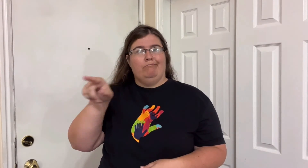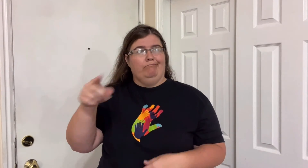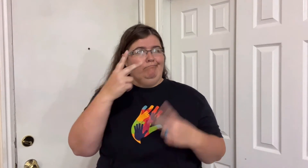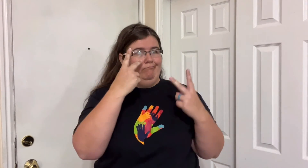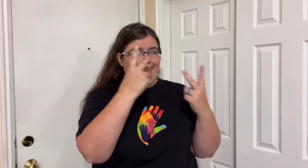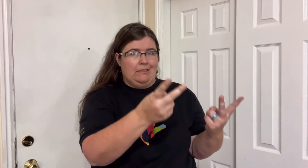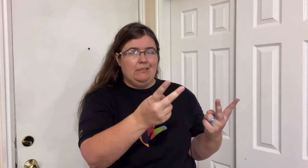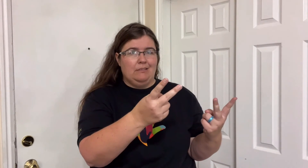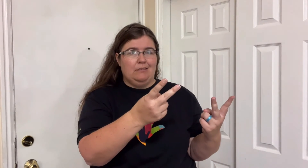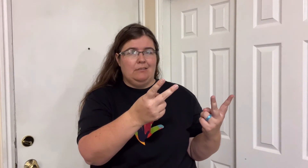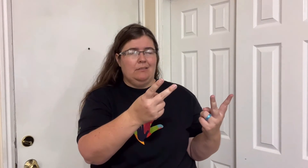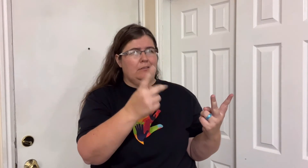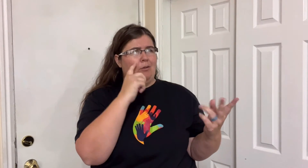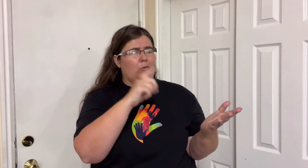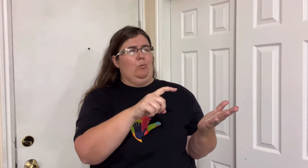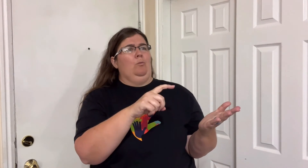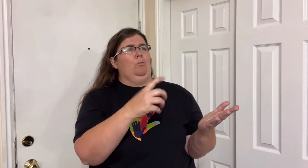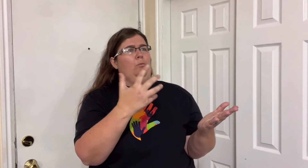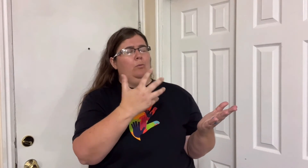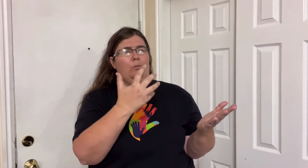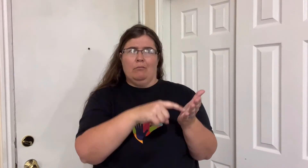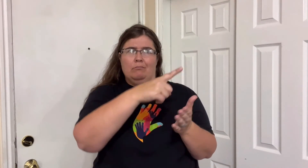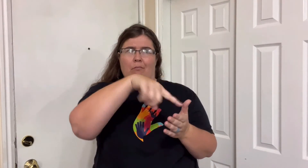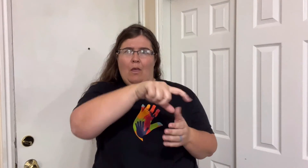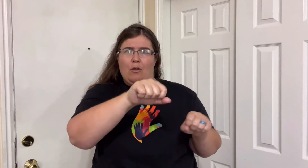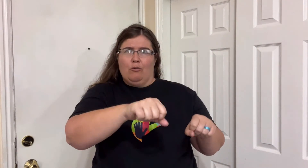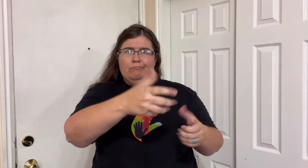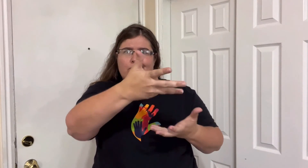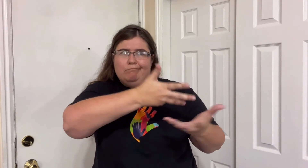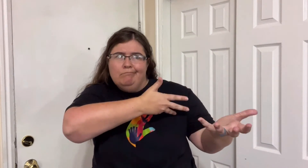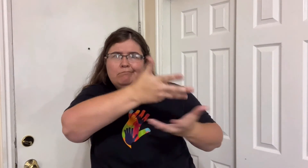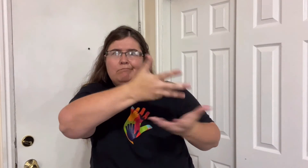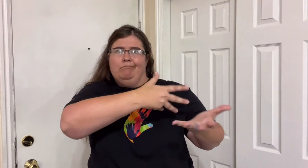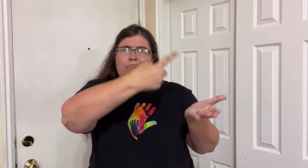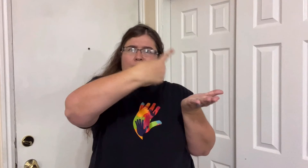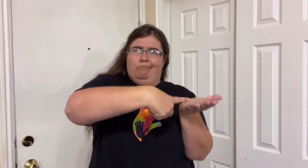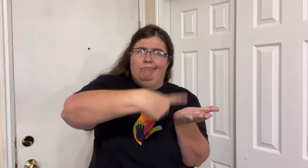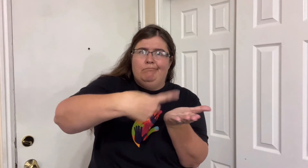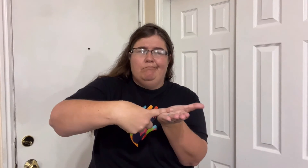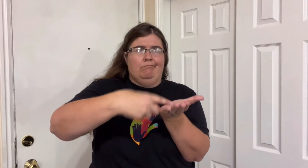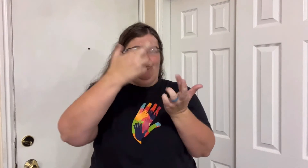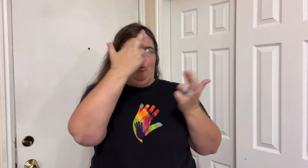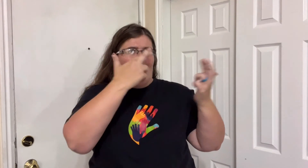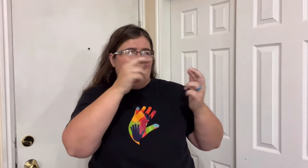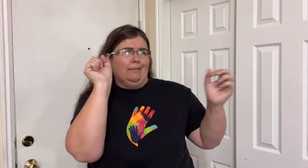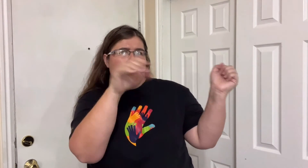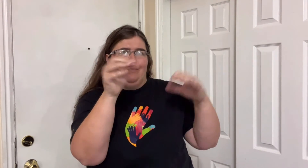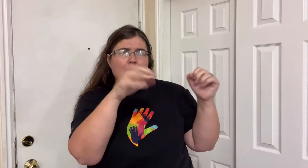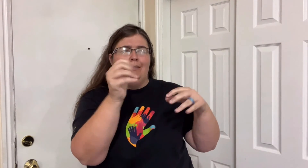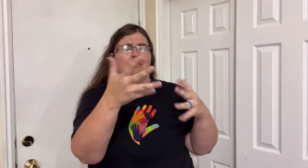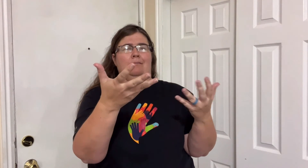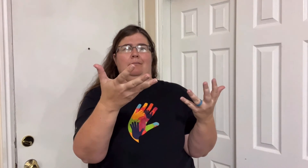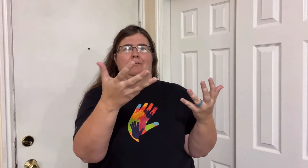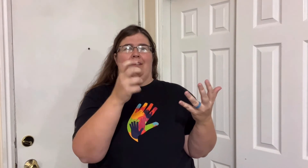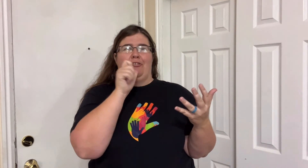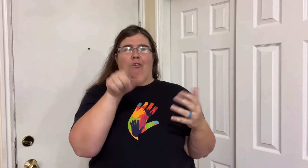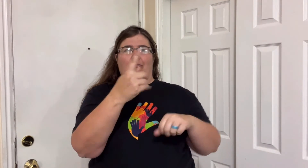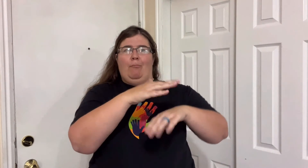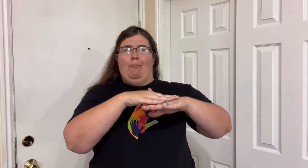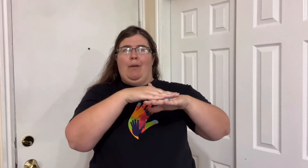he visited and he noticed, wow, they could communicate and discourse and reason together. It wasn't just